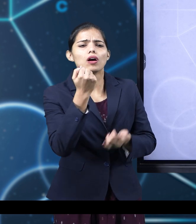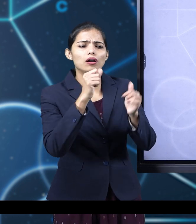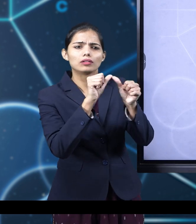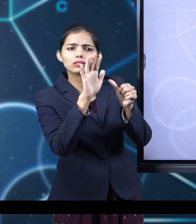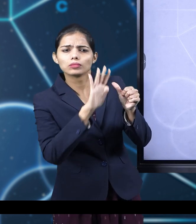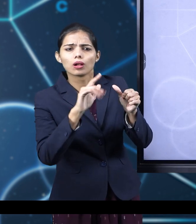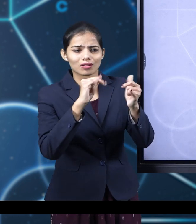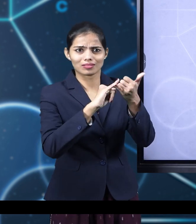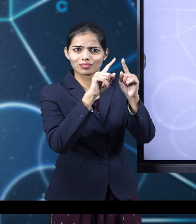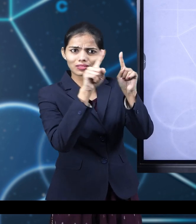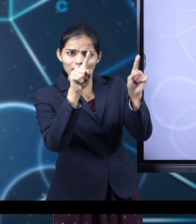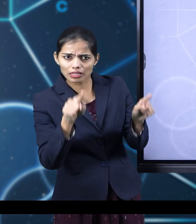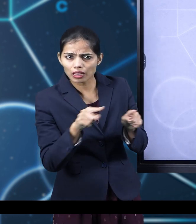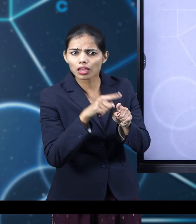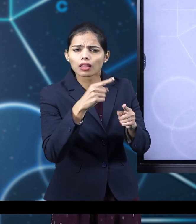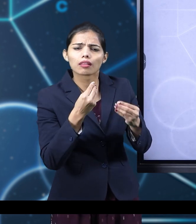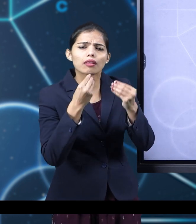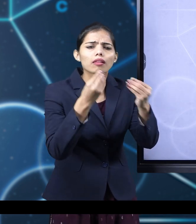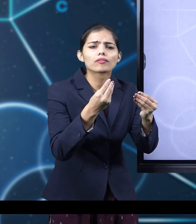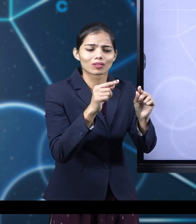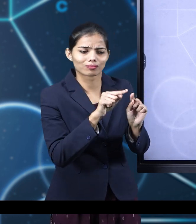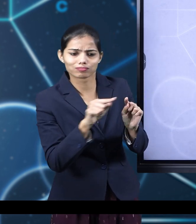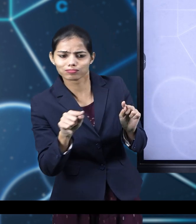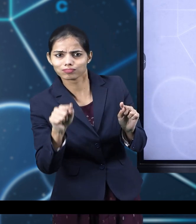Find the area of square with given sides as 25 meter.